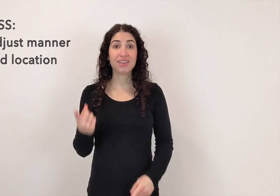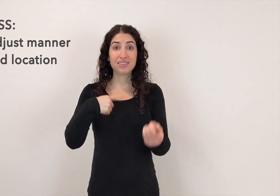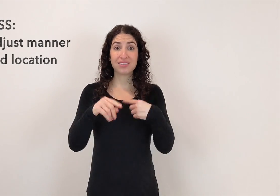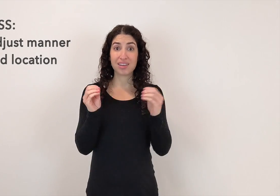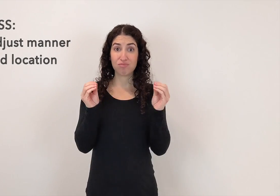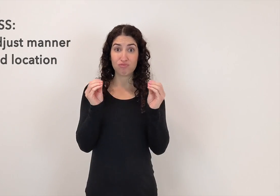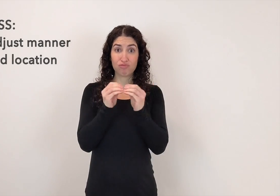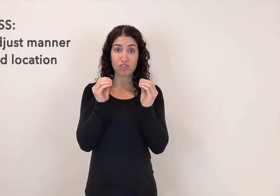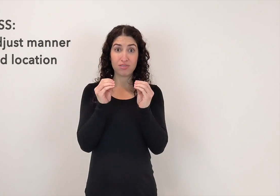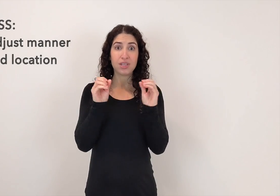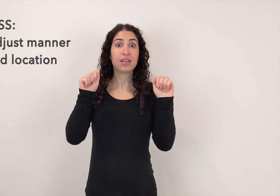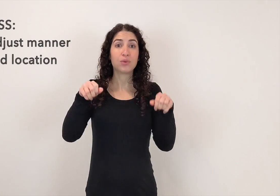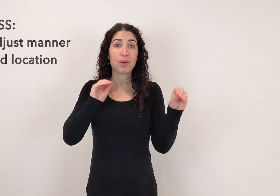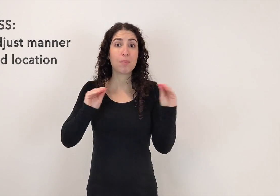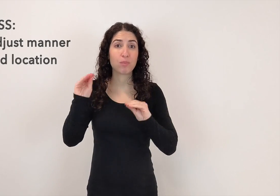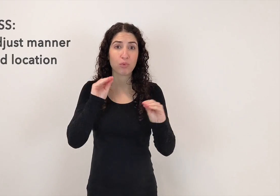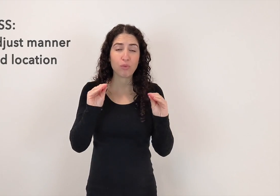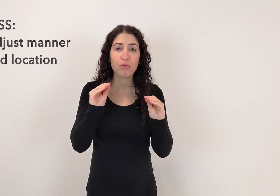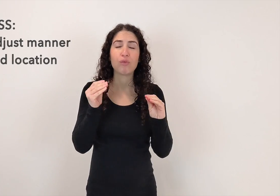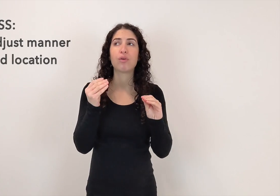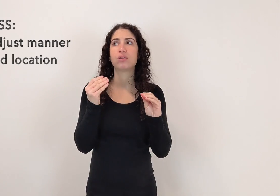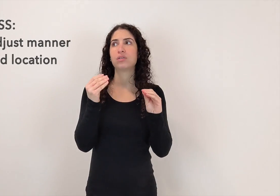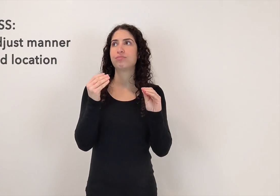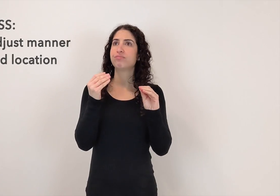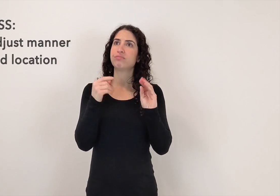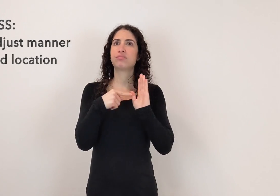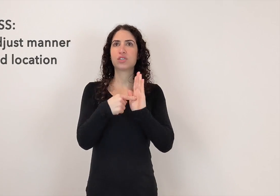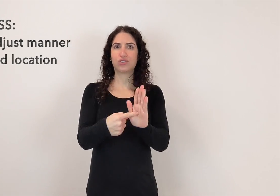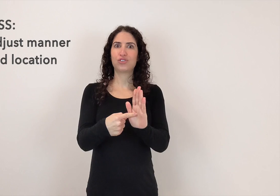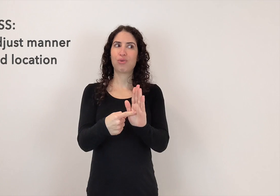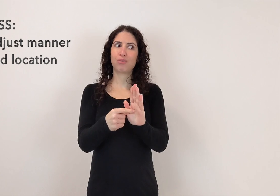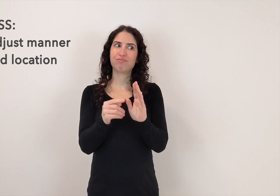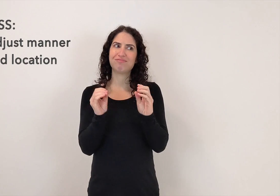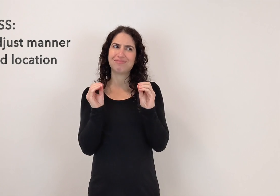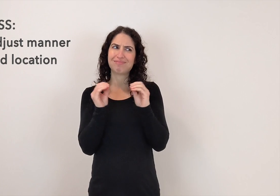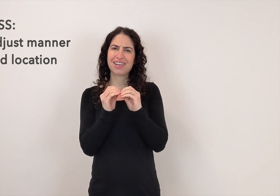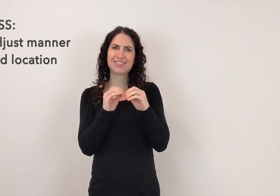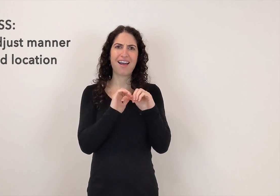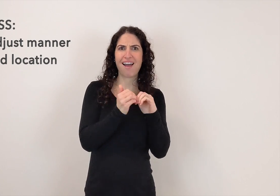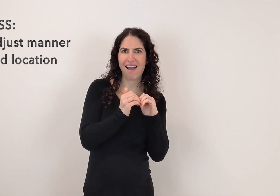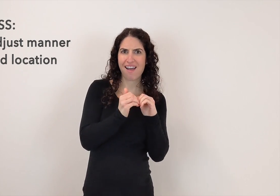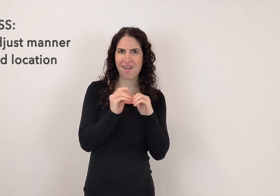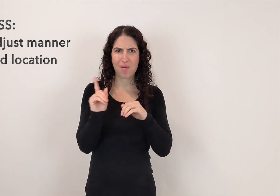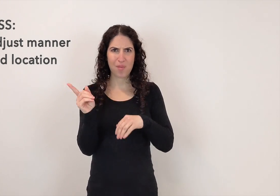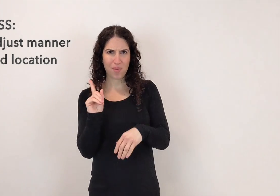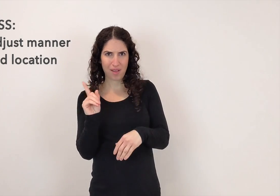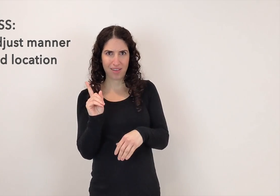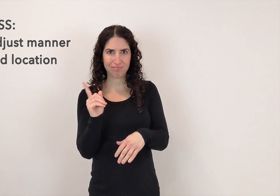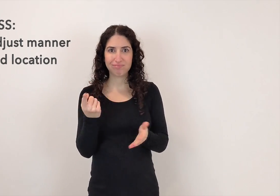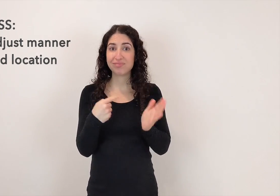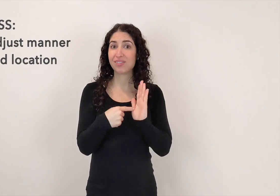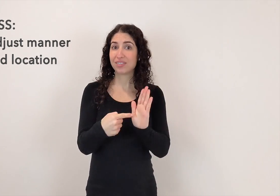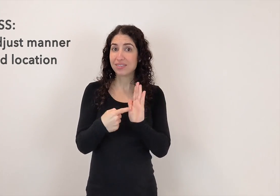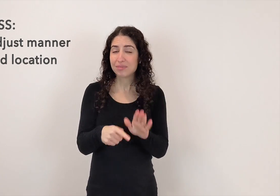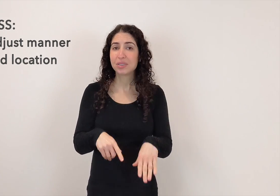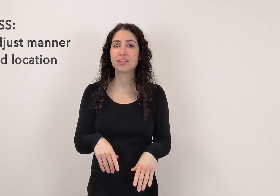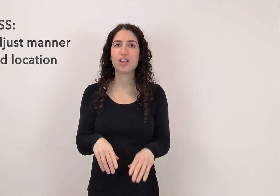The sign kiss you can move to show kissing how or where. For